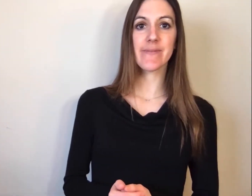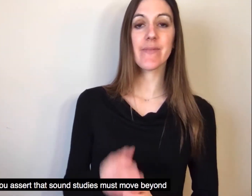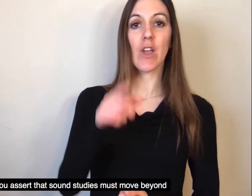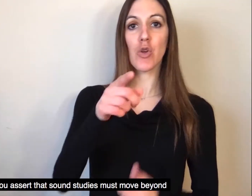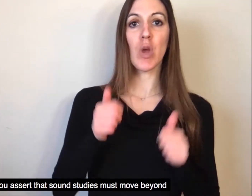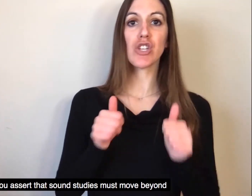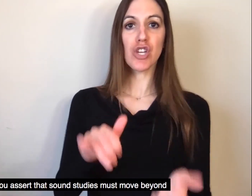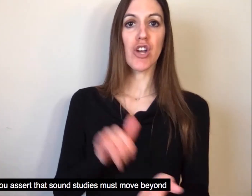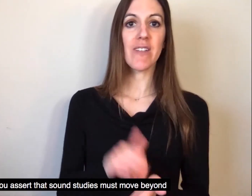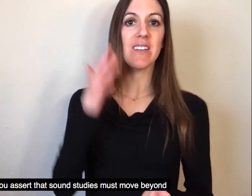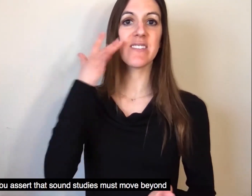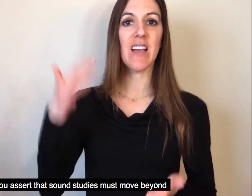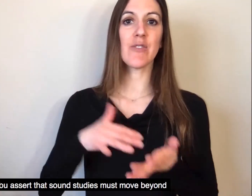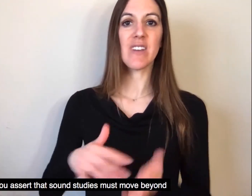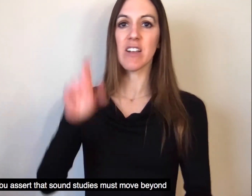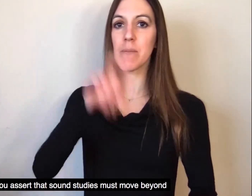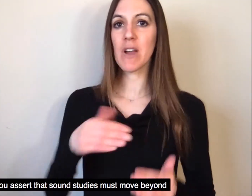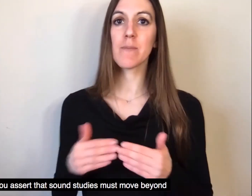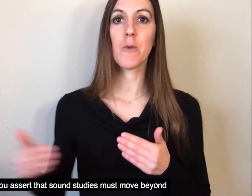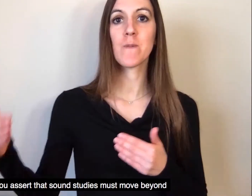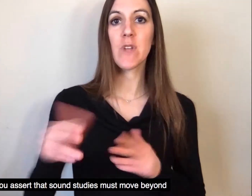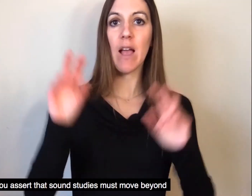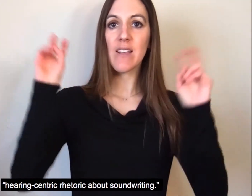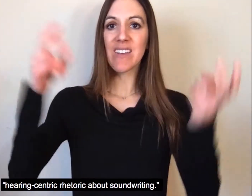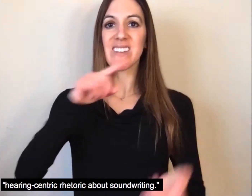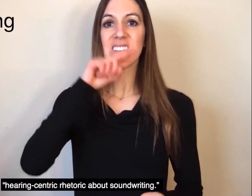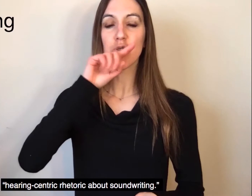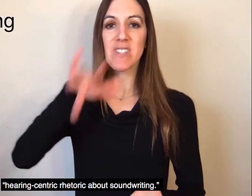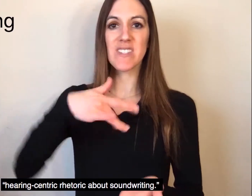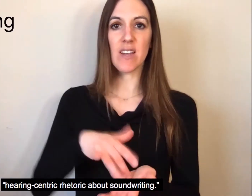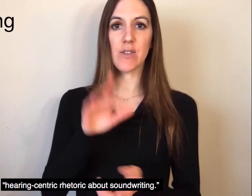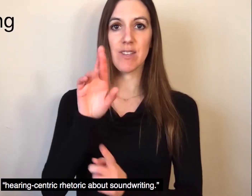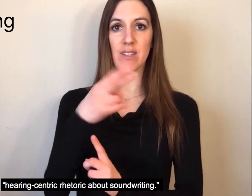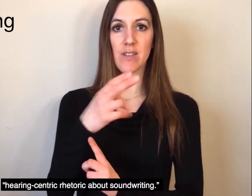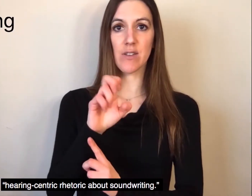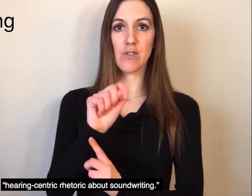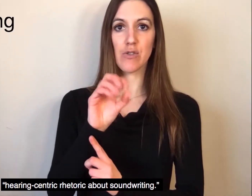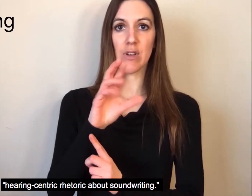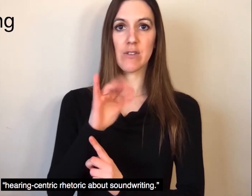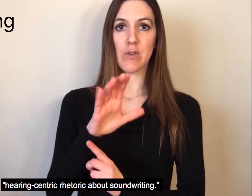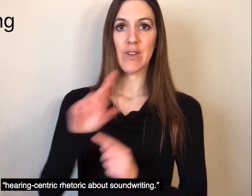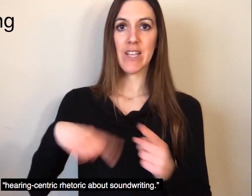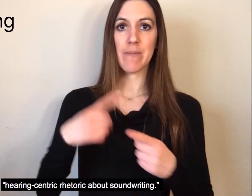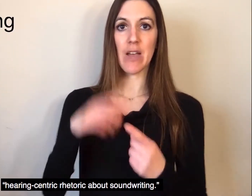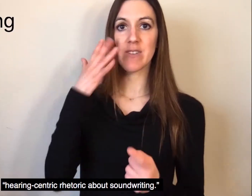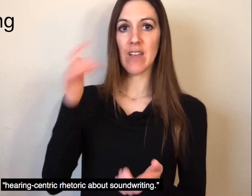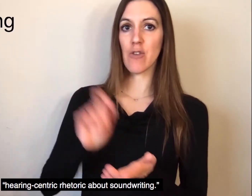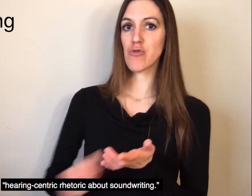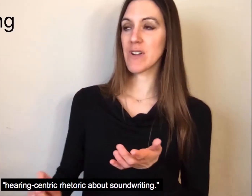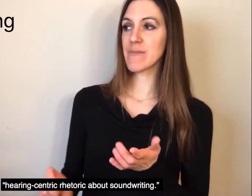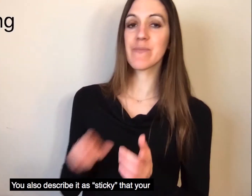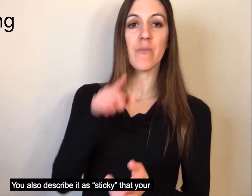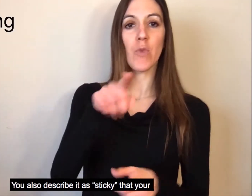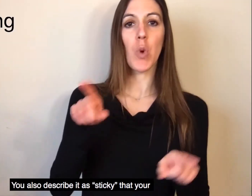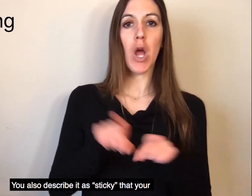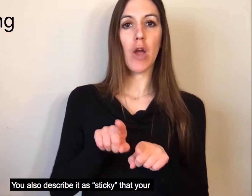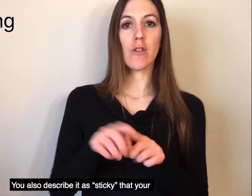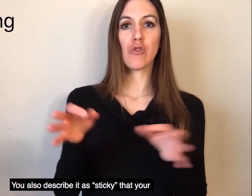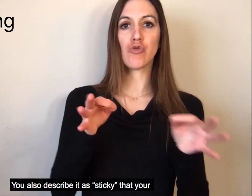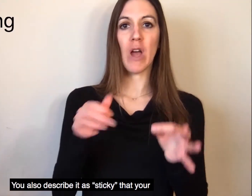You assert that sound studies must move beyond hearing-centric rhetoric about sound writing. You also describe it as